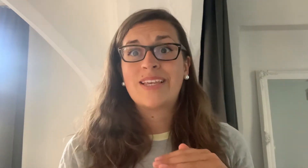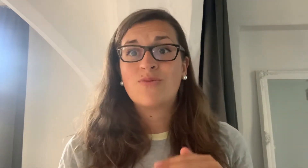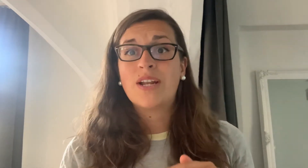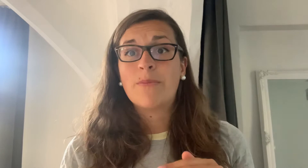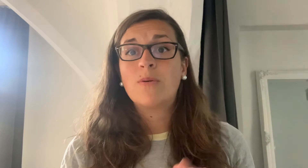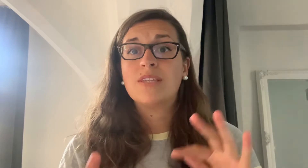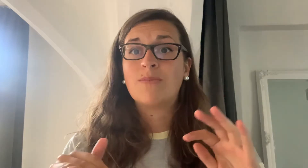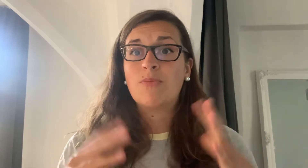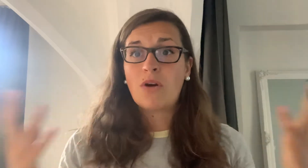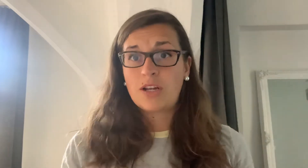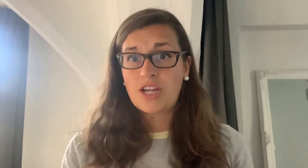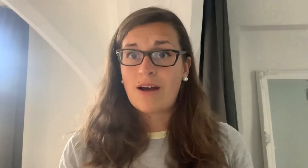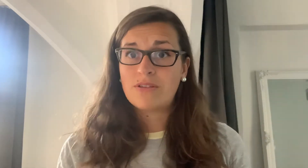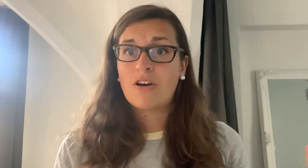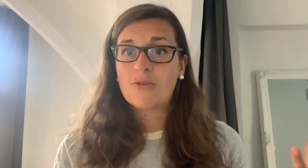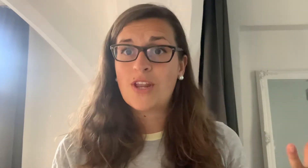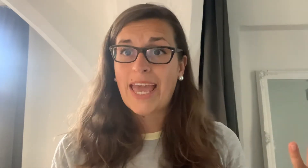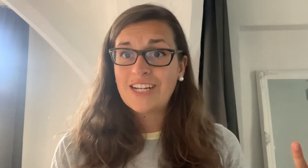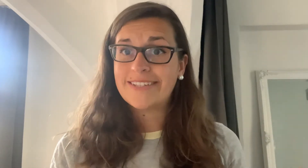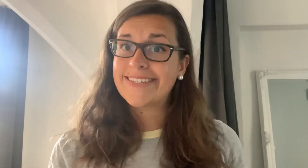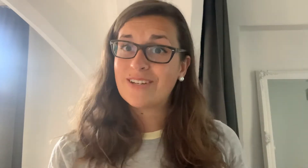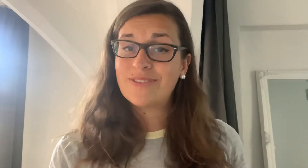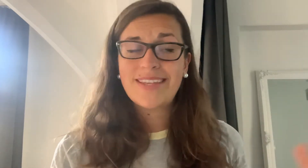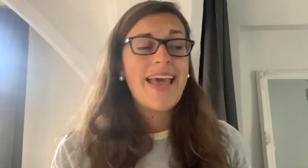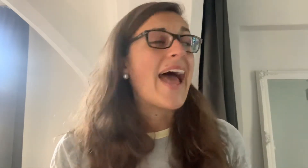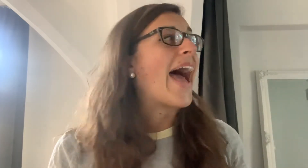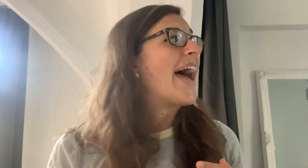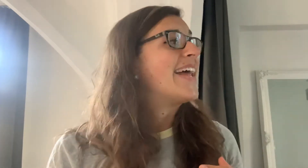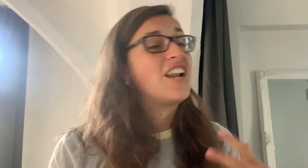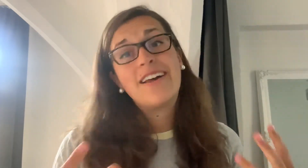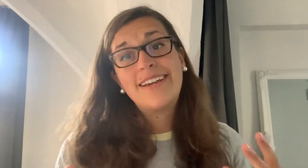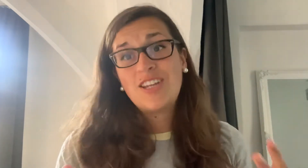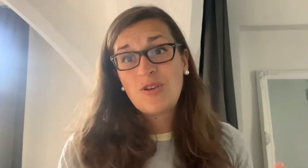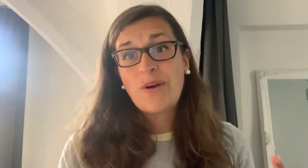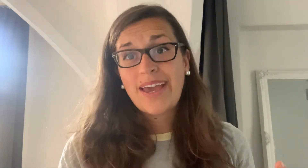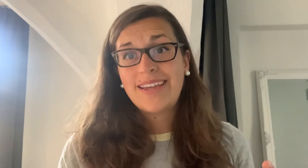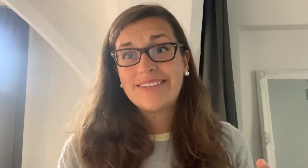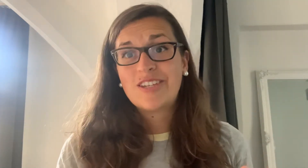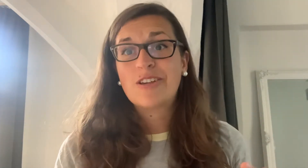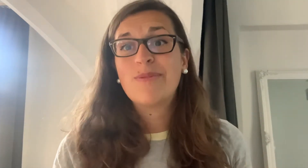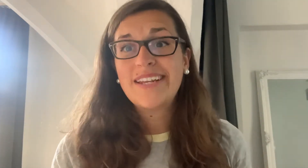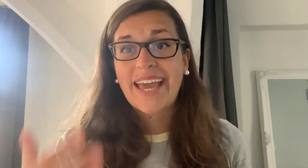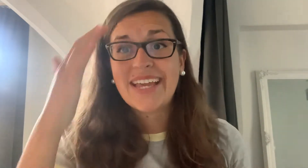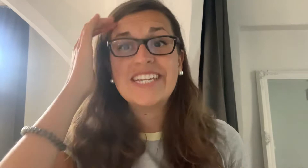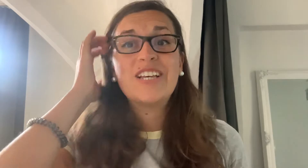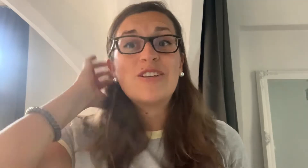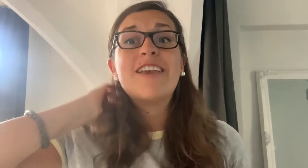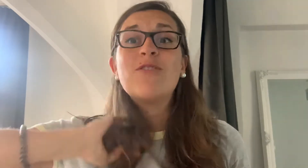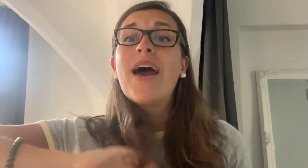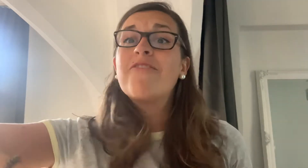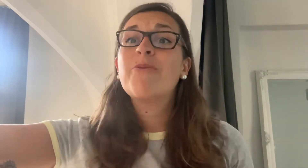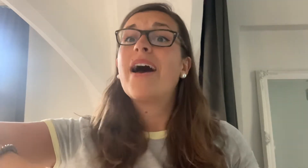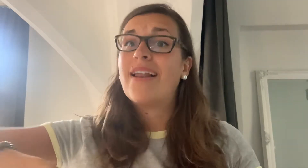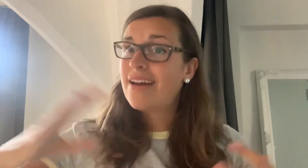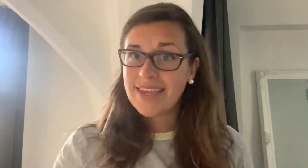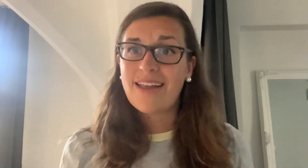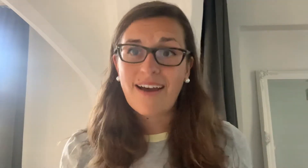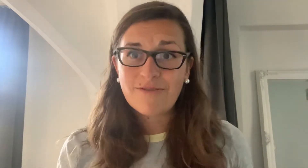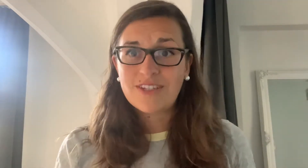it's really important that we branch out our communication skills and learn a new way to communicate, so that if you ever were lucky enough to come